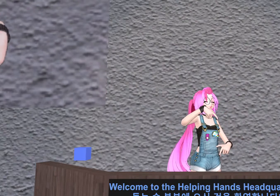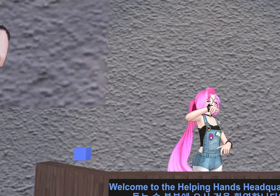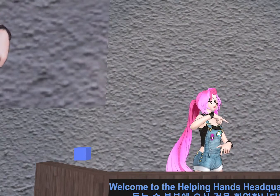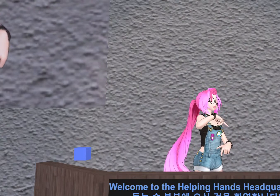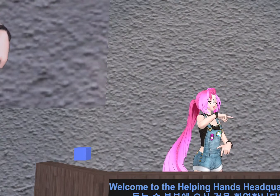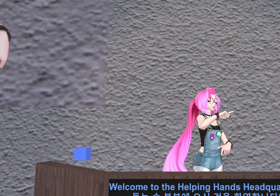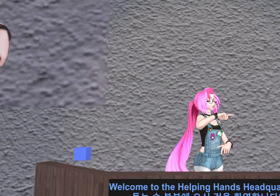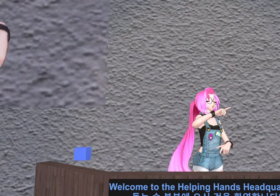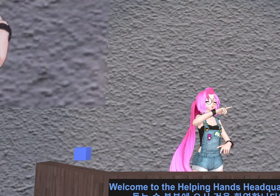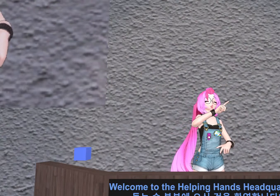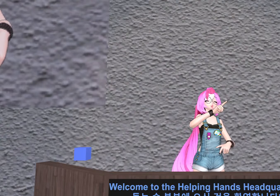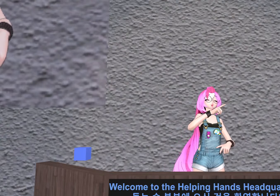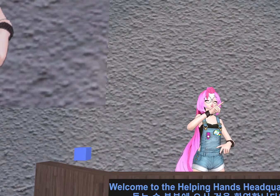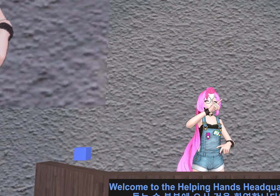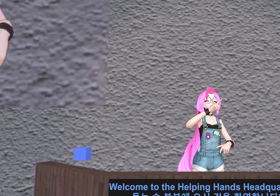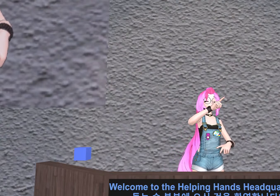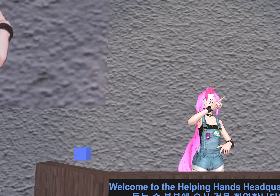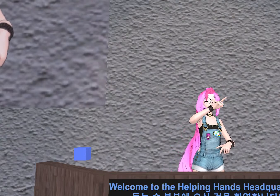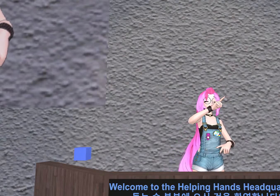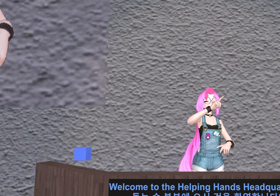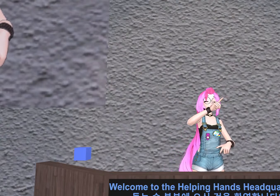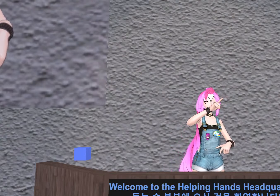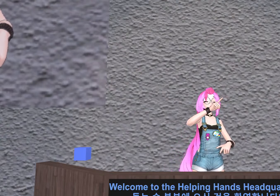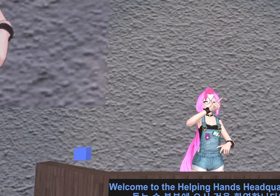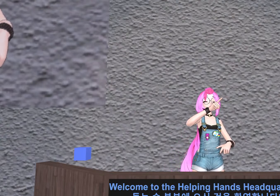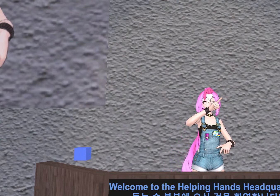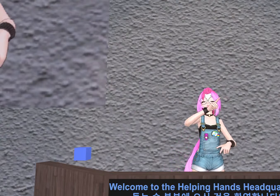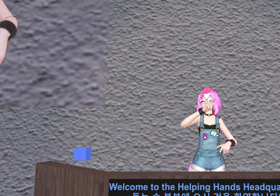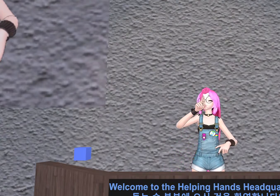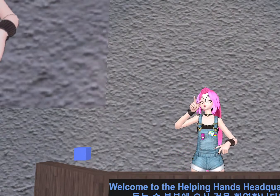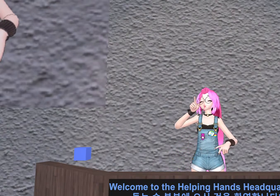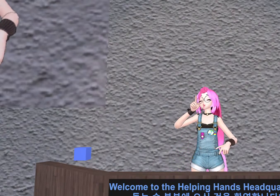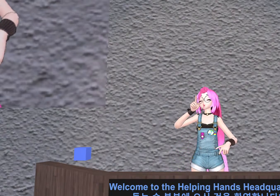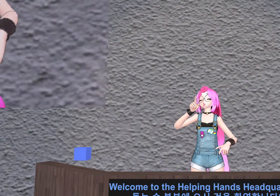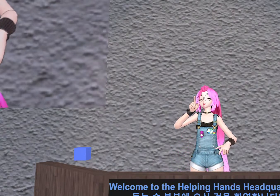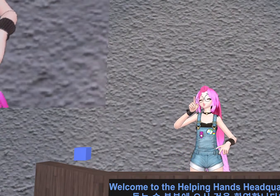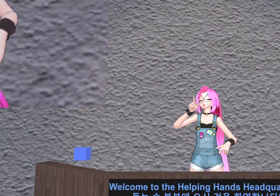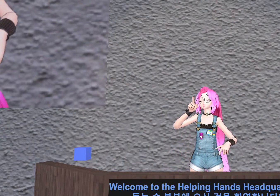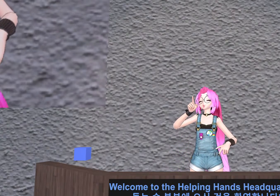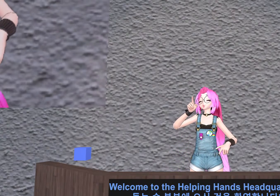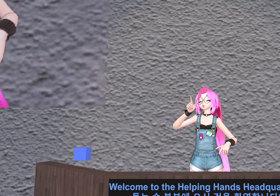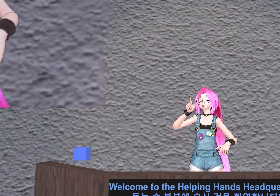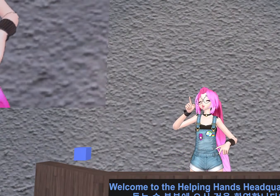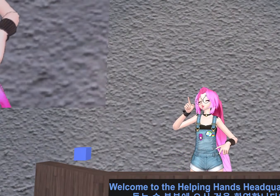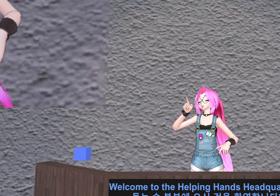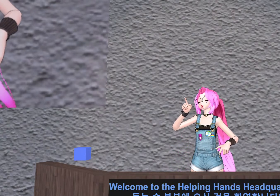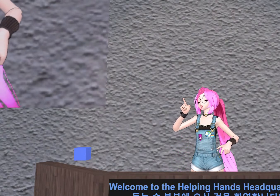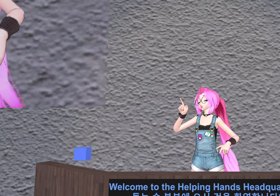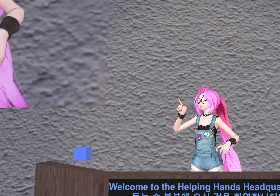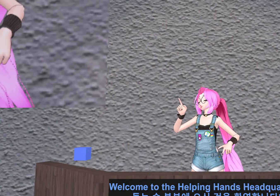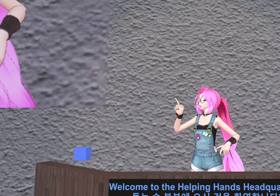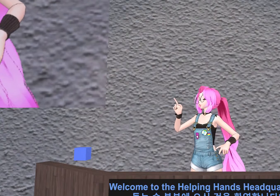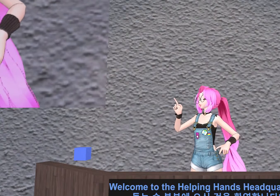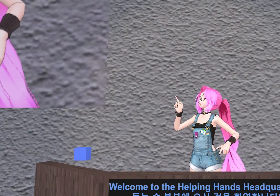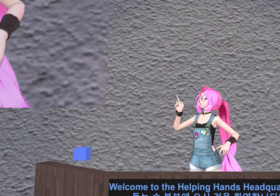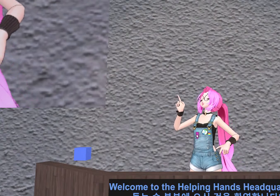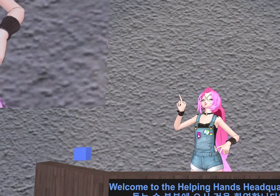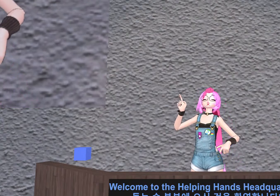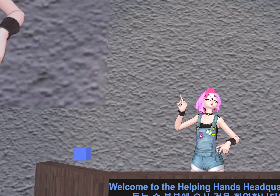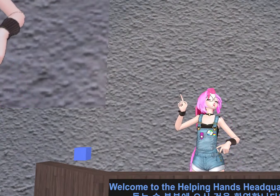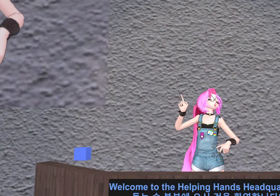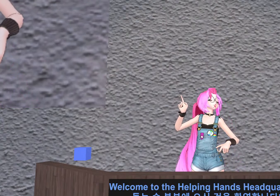wiggle. And you're a liar. 1, 2, 3, 4, 5, 6, 7, 8, 9,